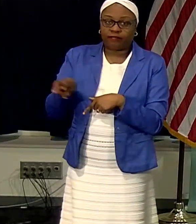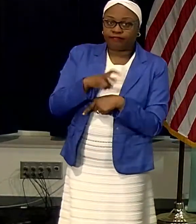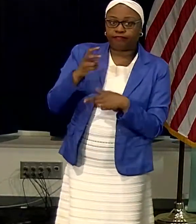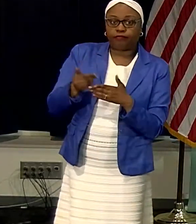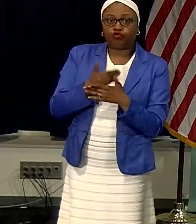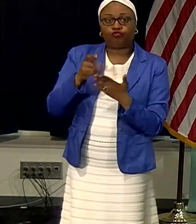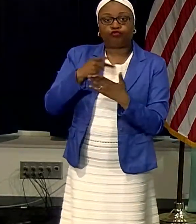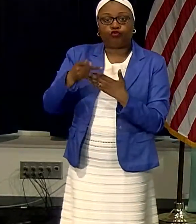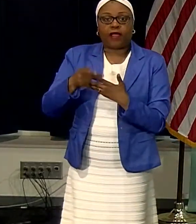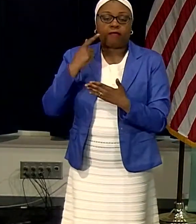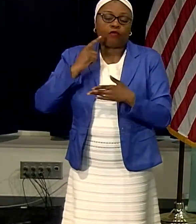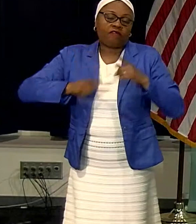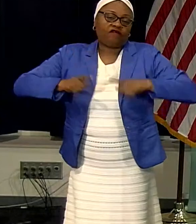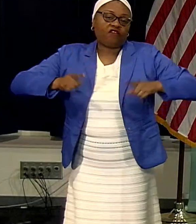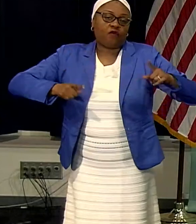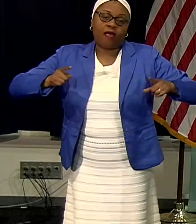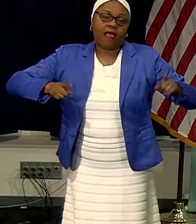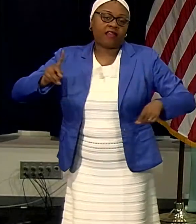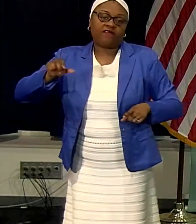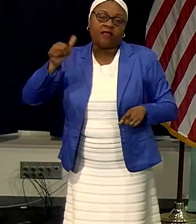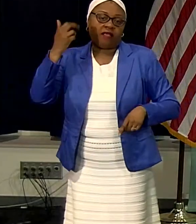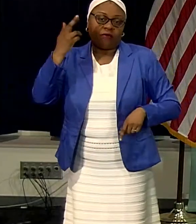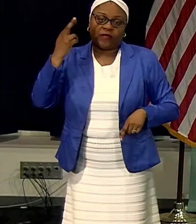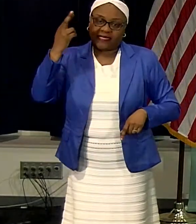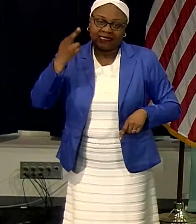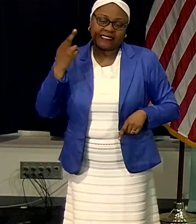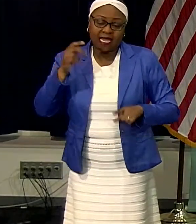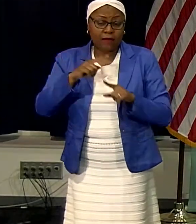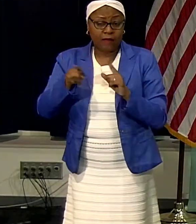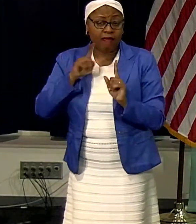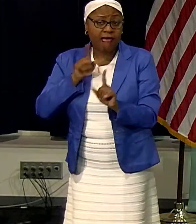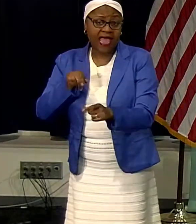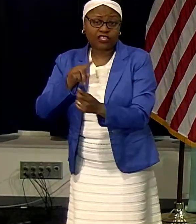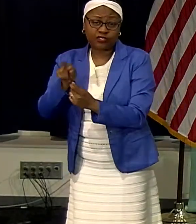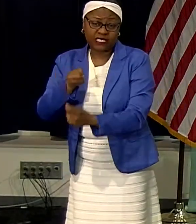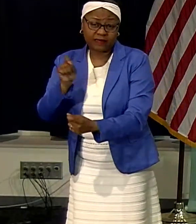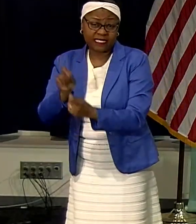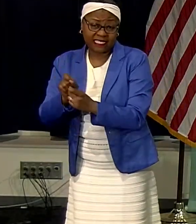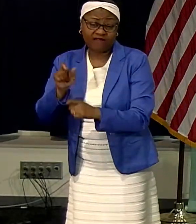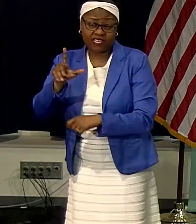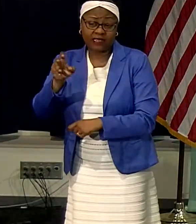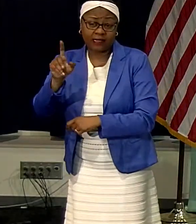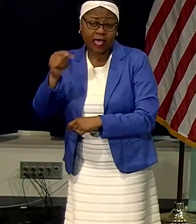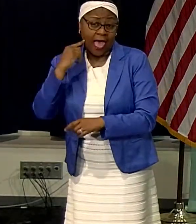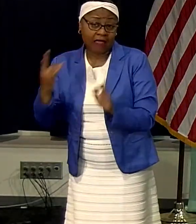could be a variety of other reasons, but we can answer specifically about the lot if you reach out to us directly.